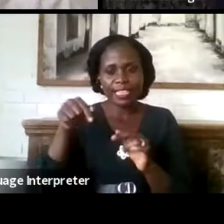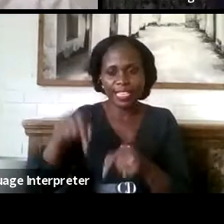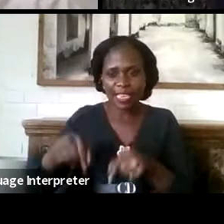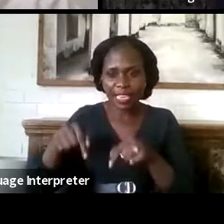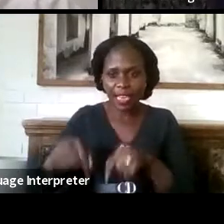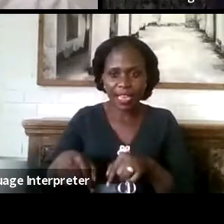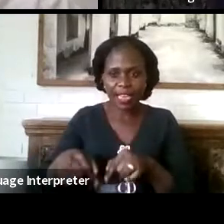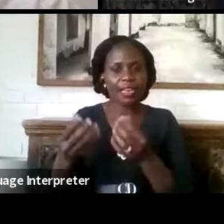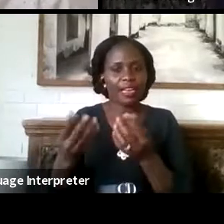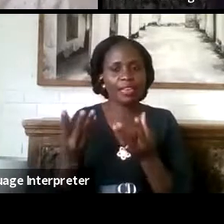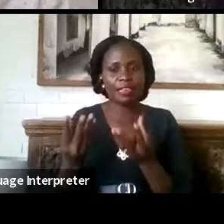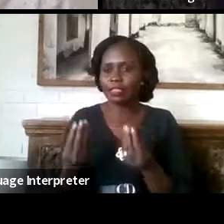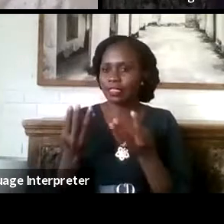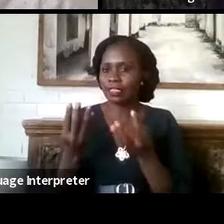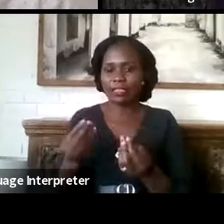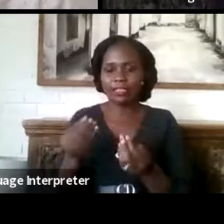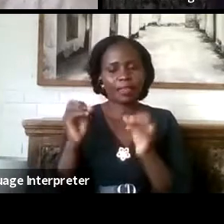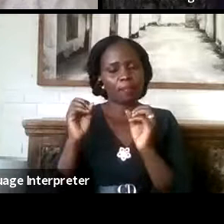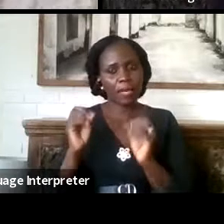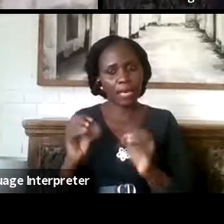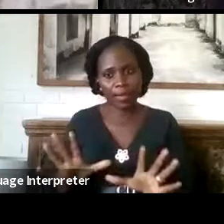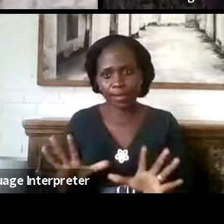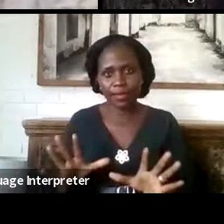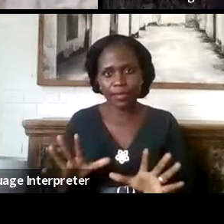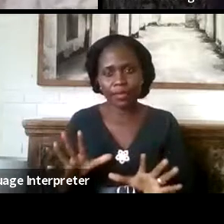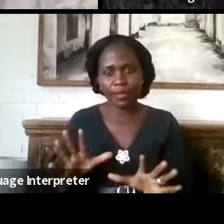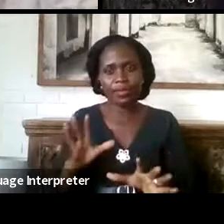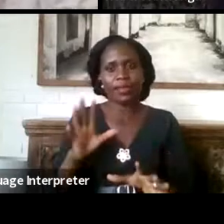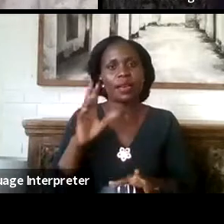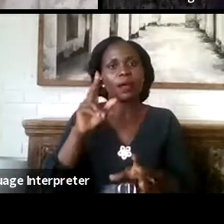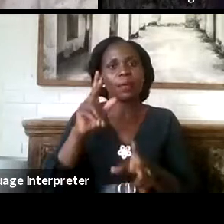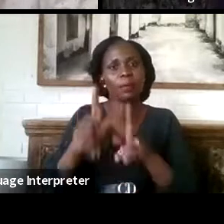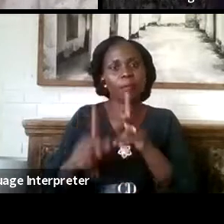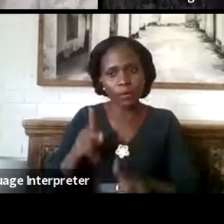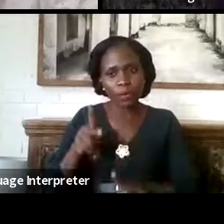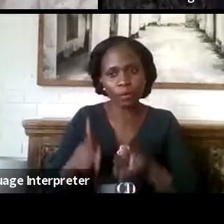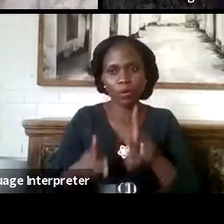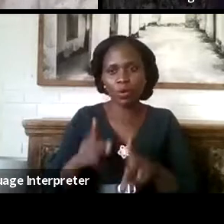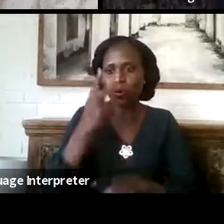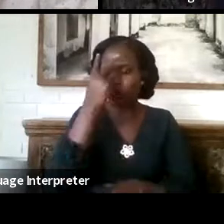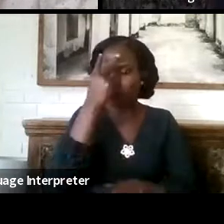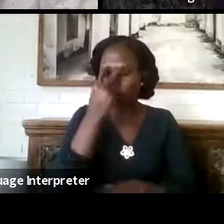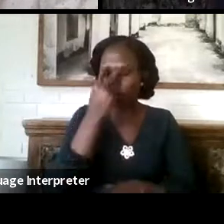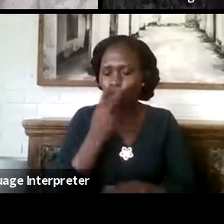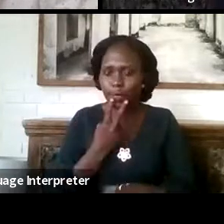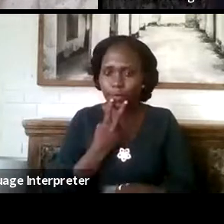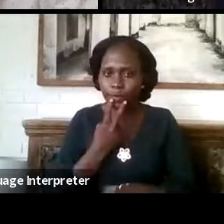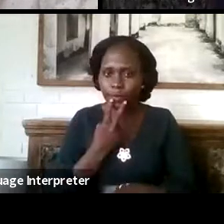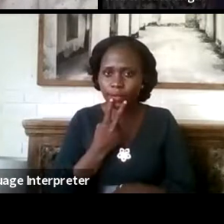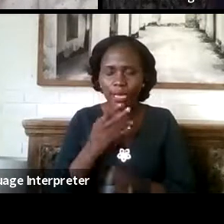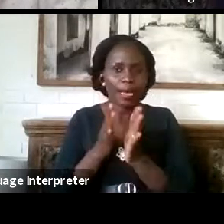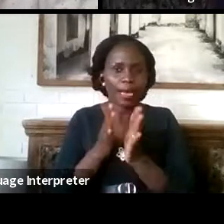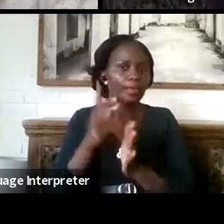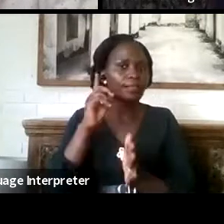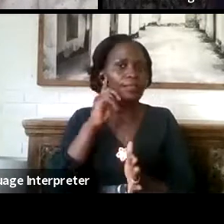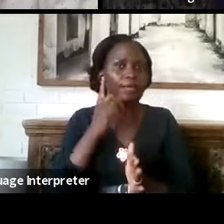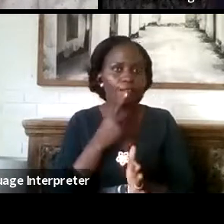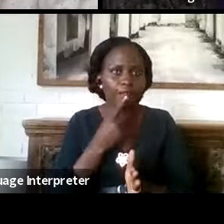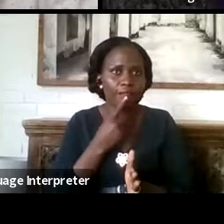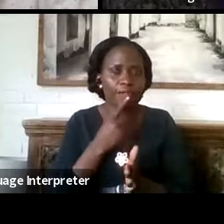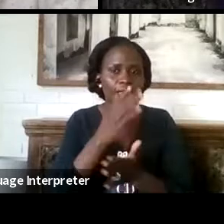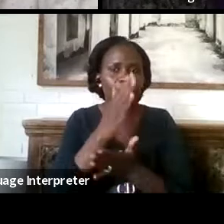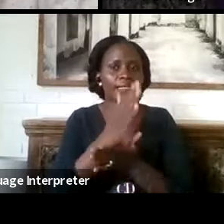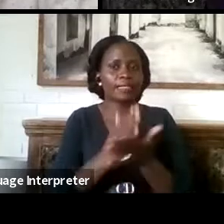and people with visual impairment and hearing impairment sometimes